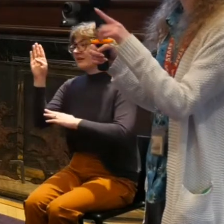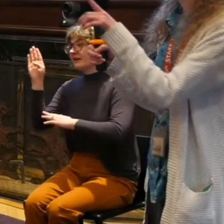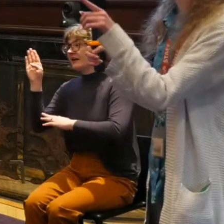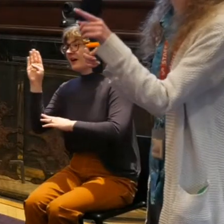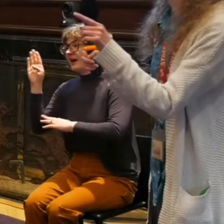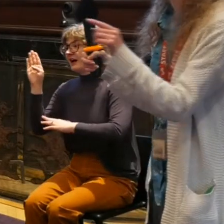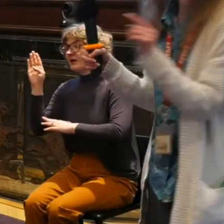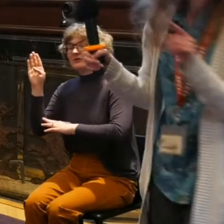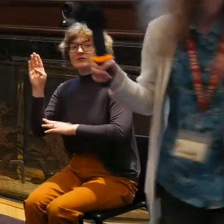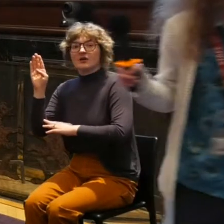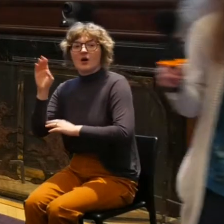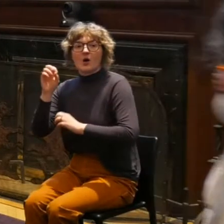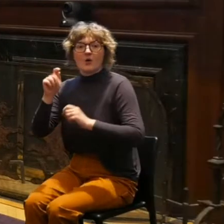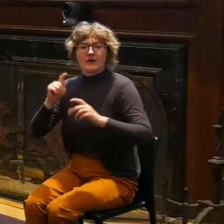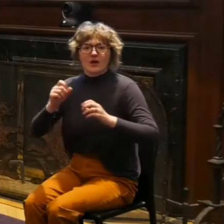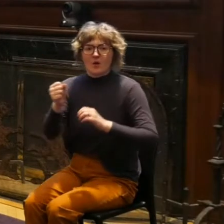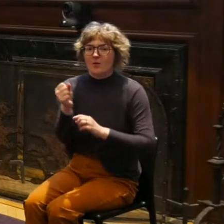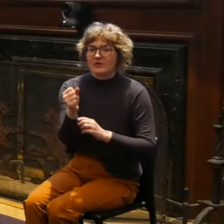Oh, I'm sorry.